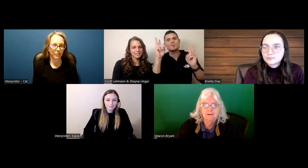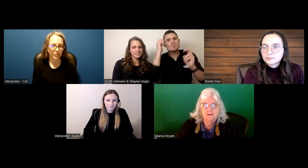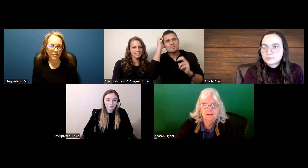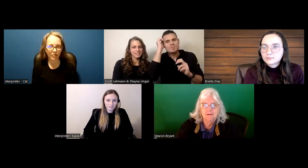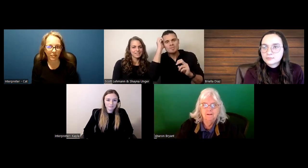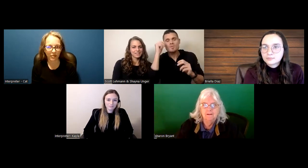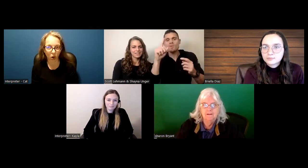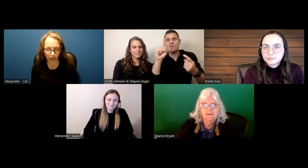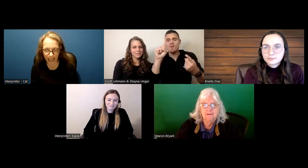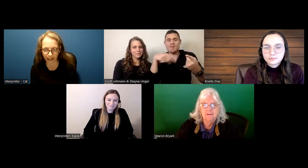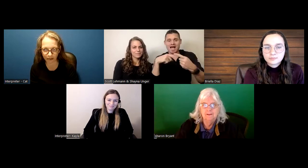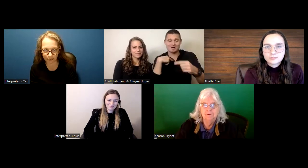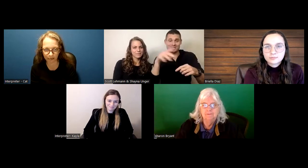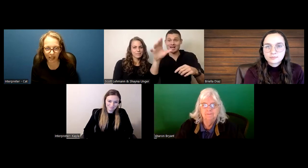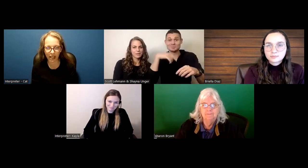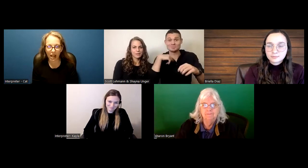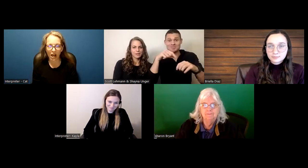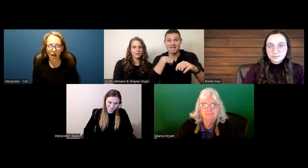it? Okay.